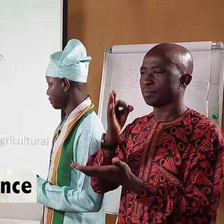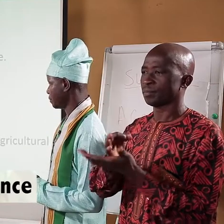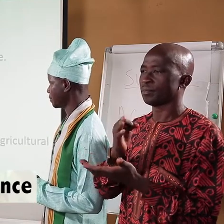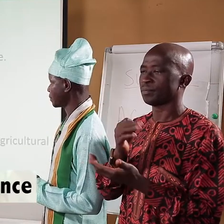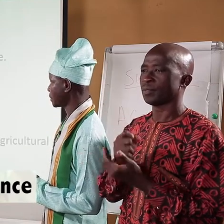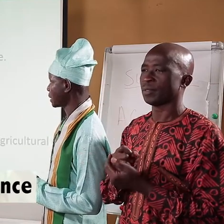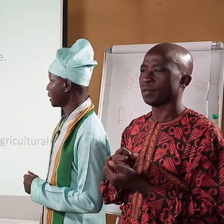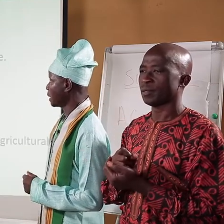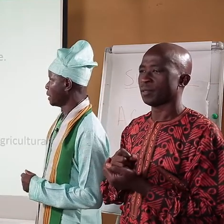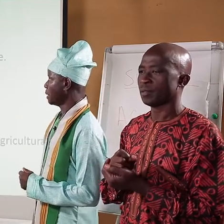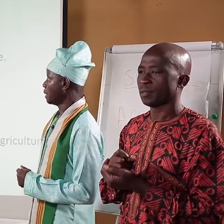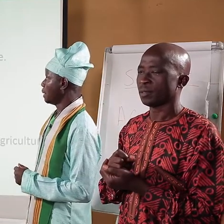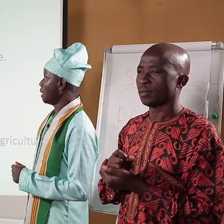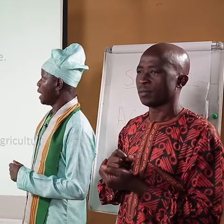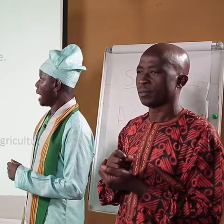finance.